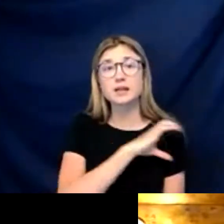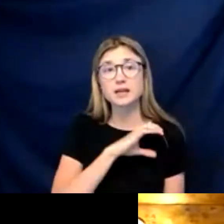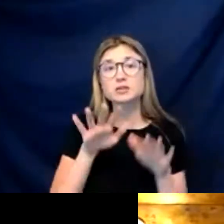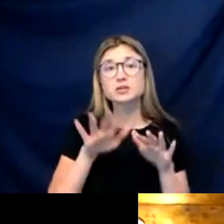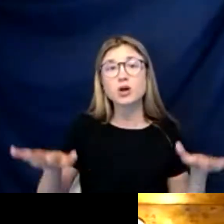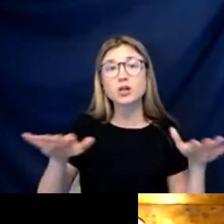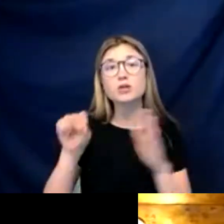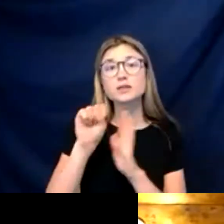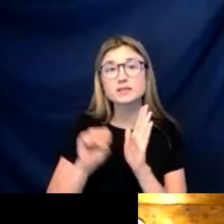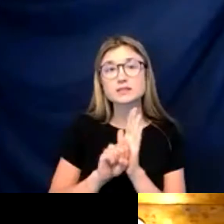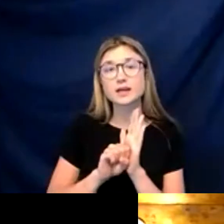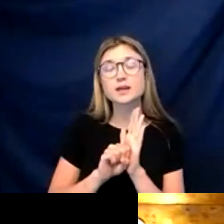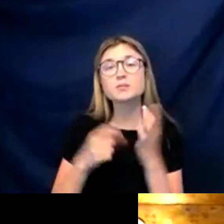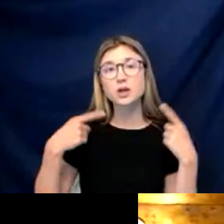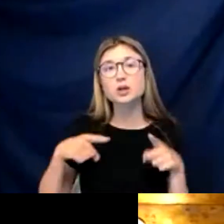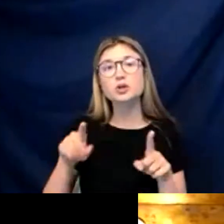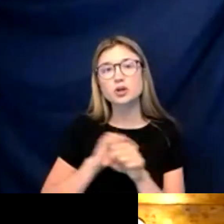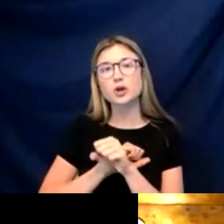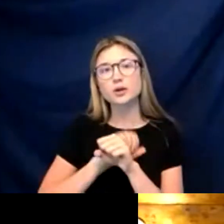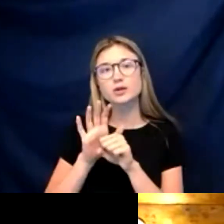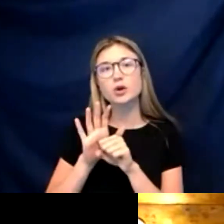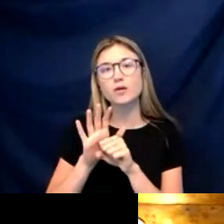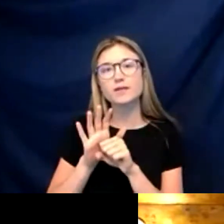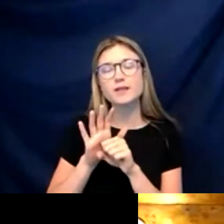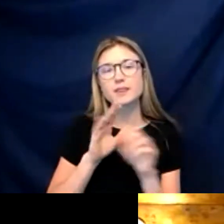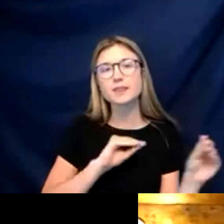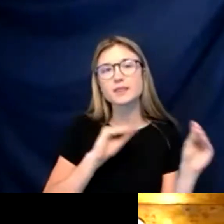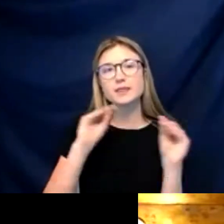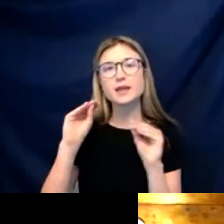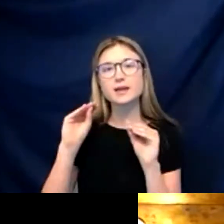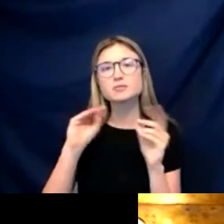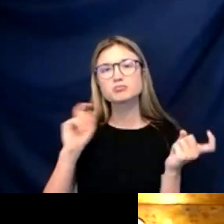state. During COVID, they had moved to